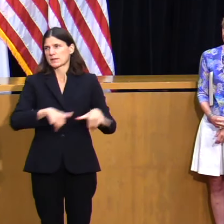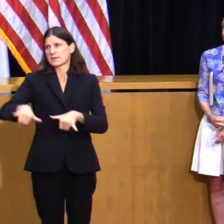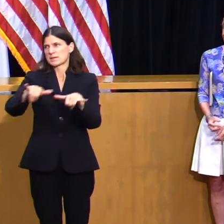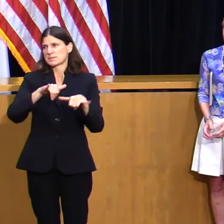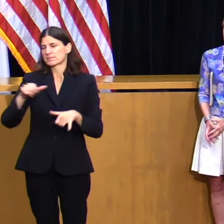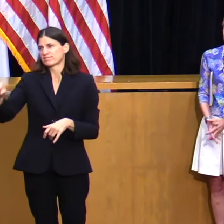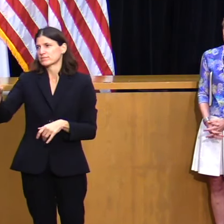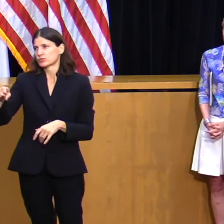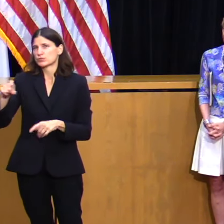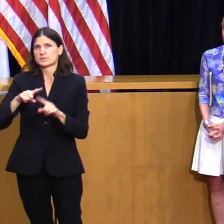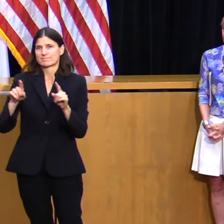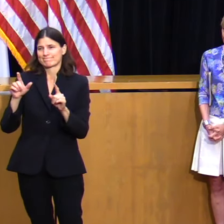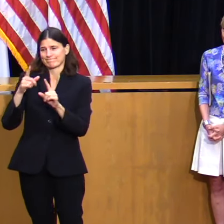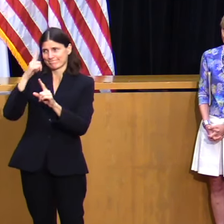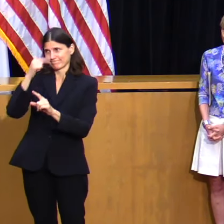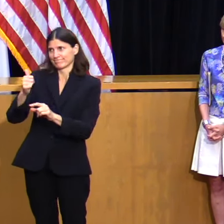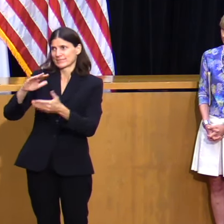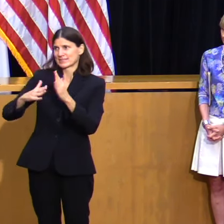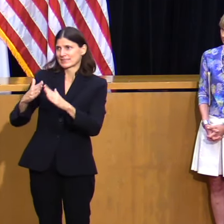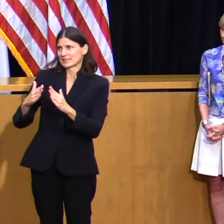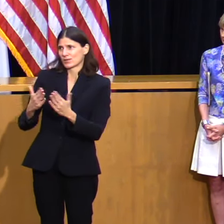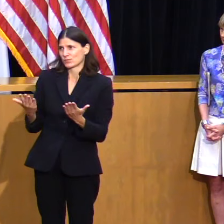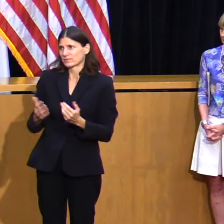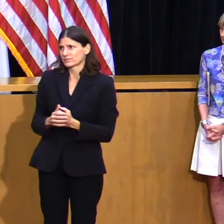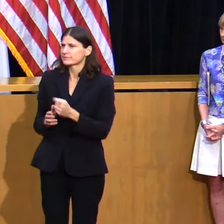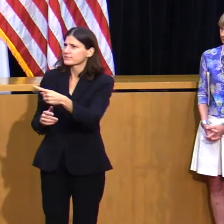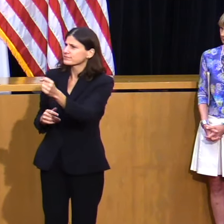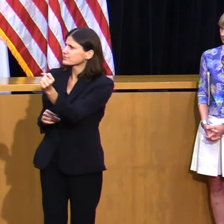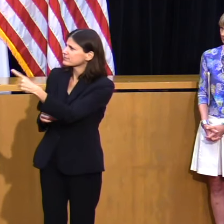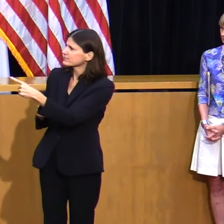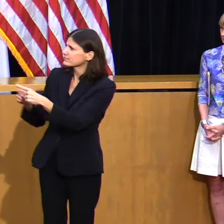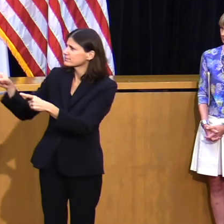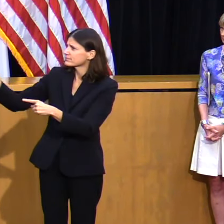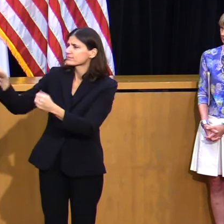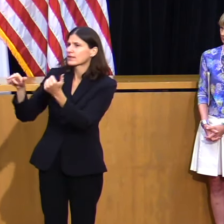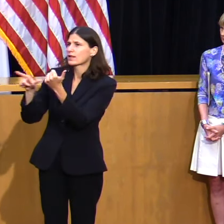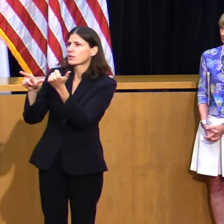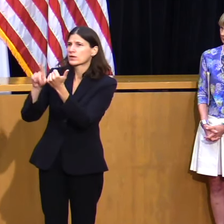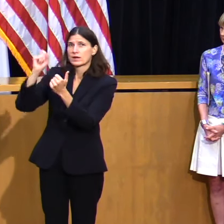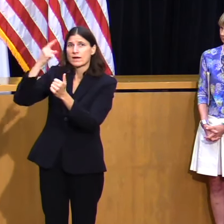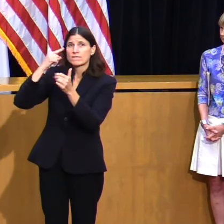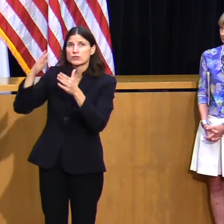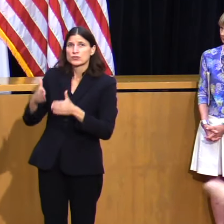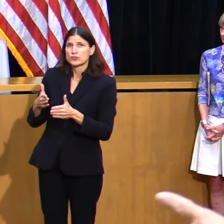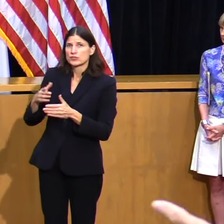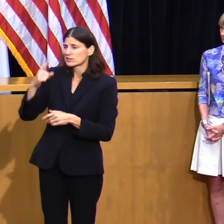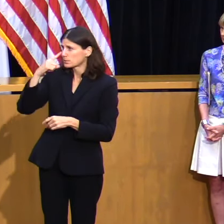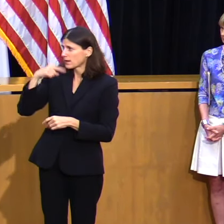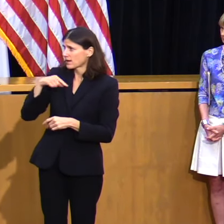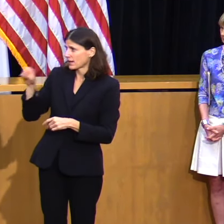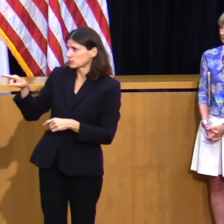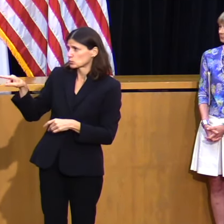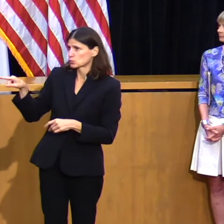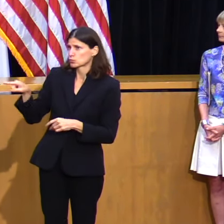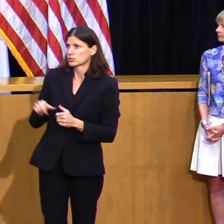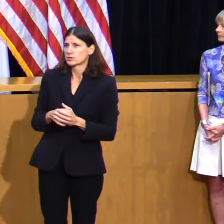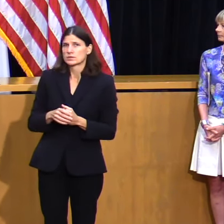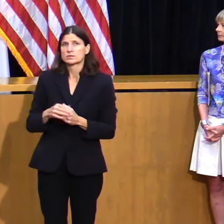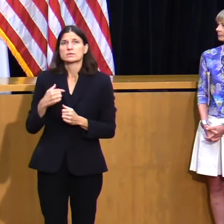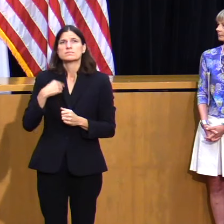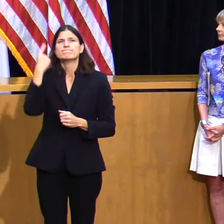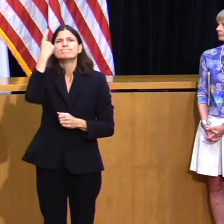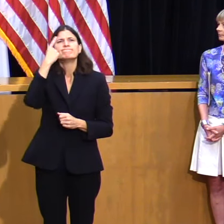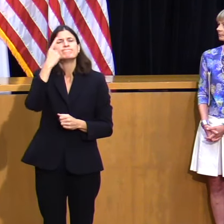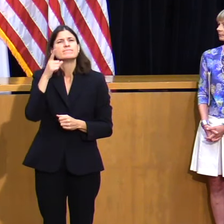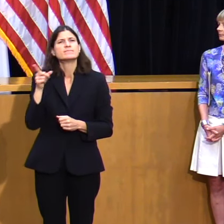all to the decision not to allow fans at Gillette that happened pretty soon after we last had a press conference here? Just sort of the reasoning for that, and